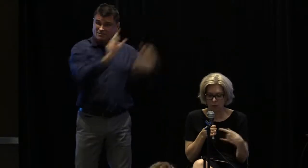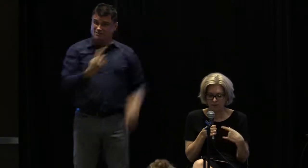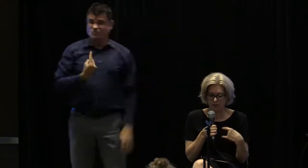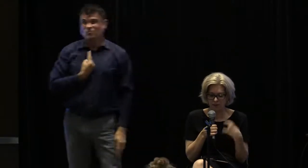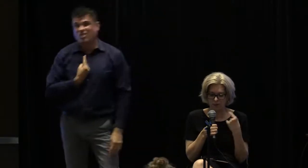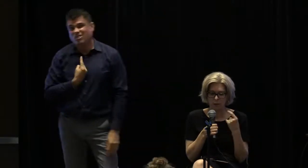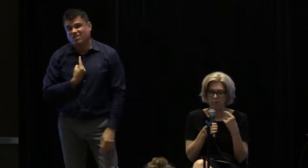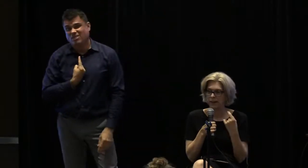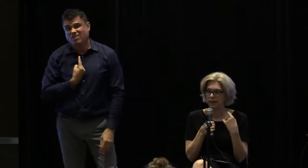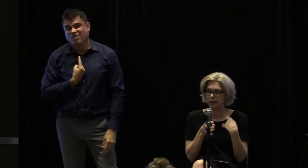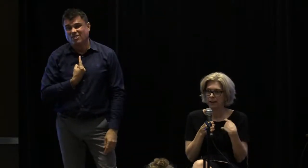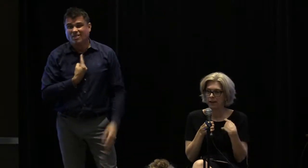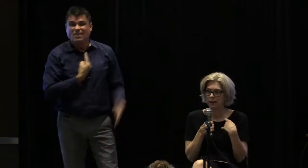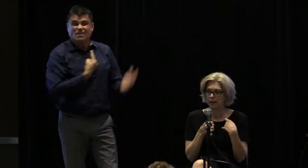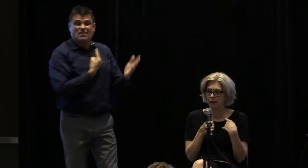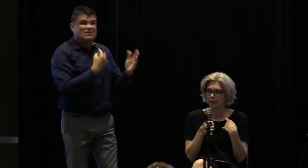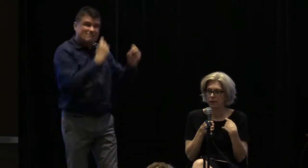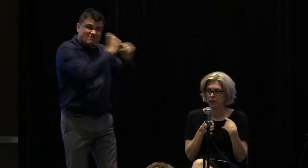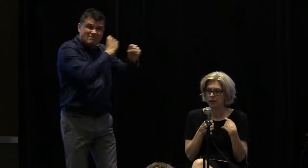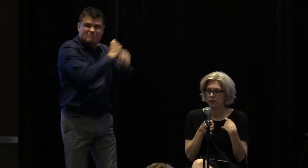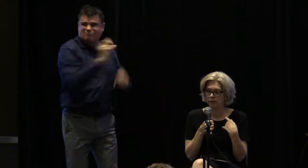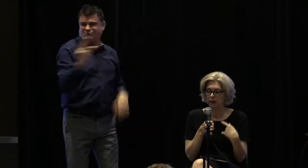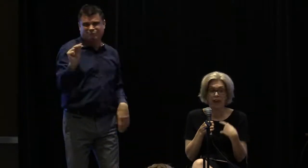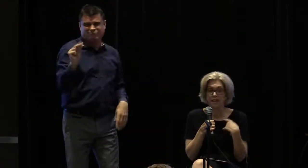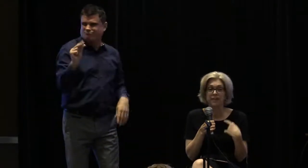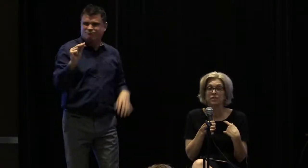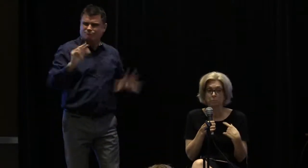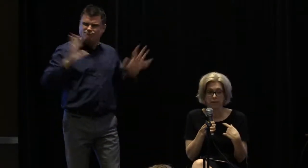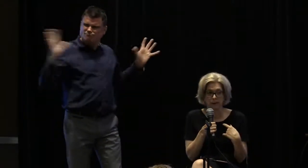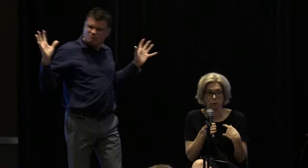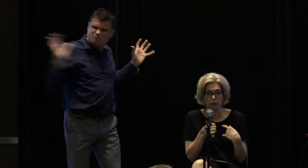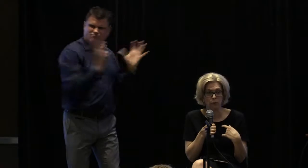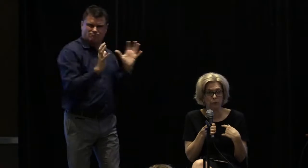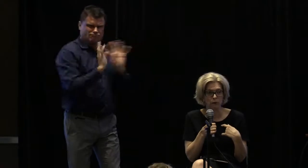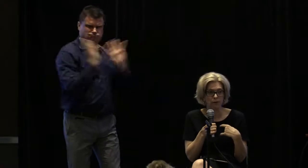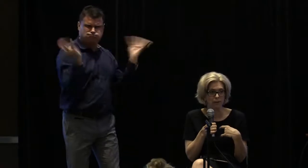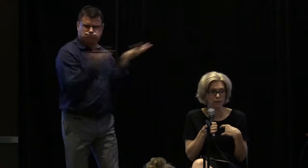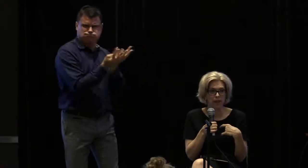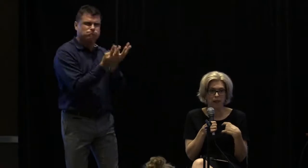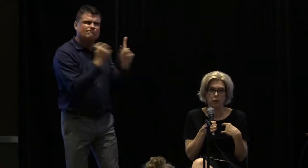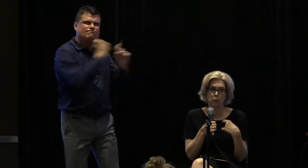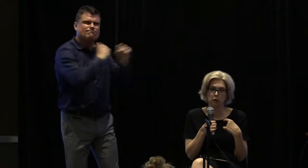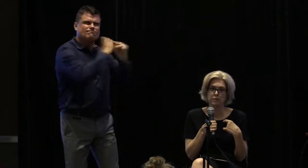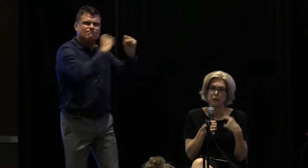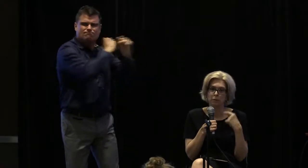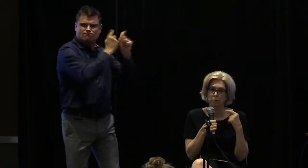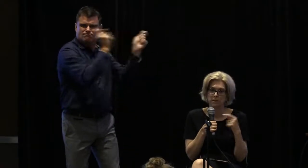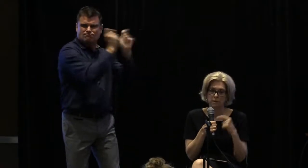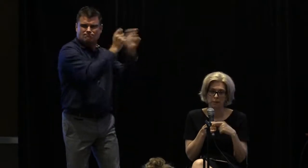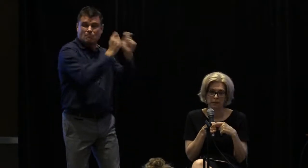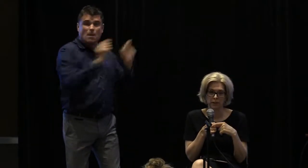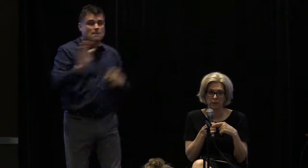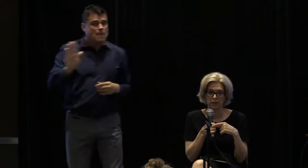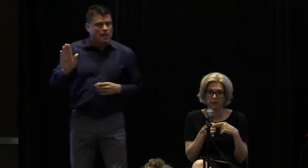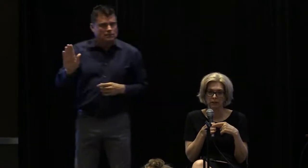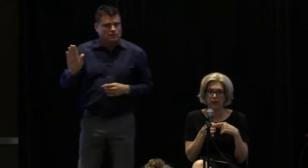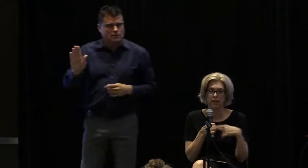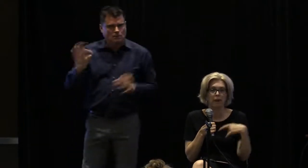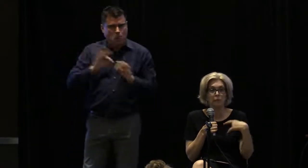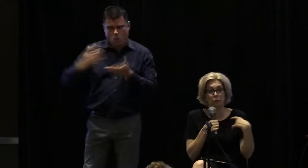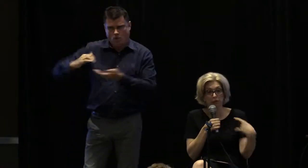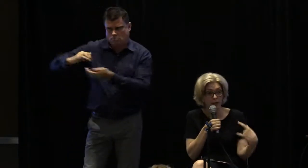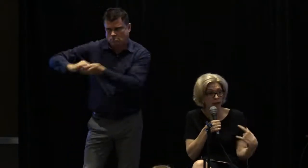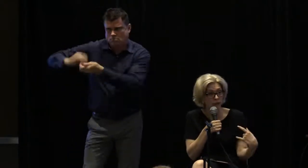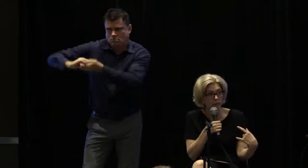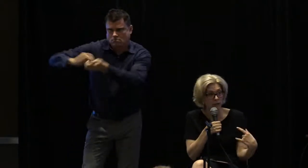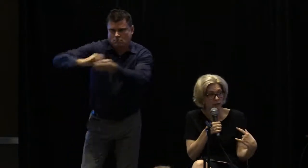I want to be there and need to be there working with partners, and those partners come from the disability community. They